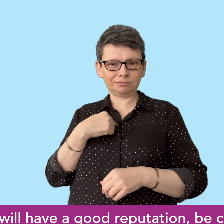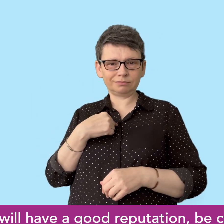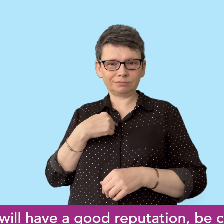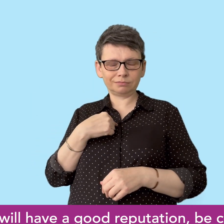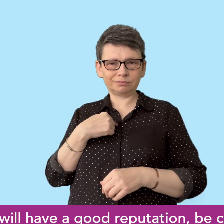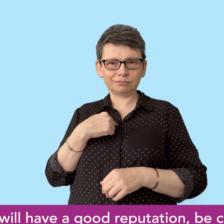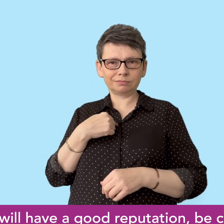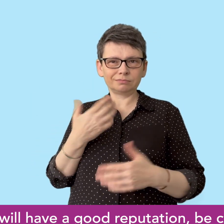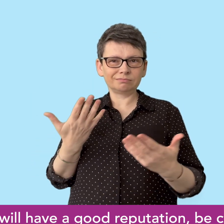stakeholders.